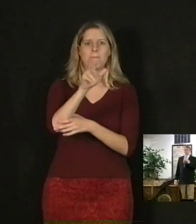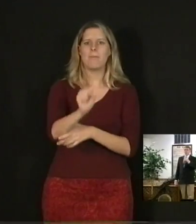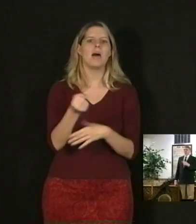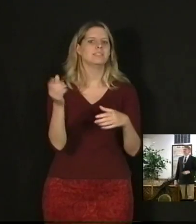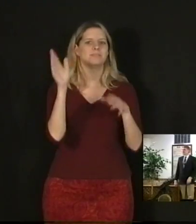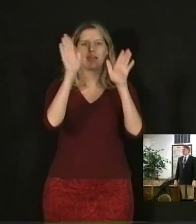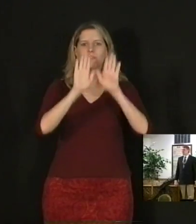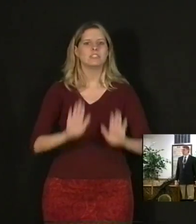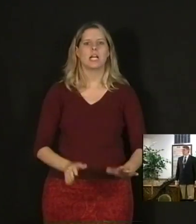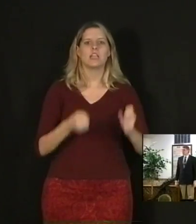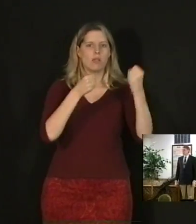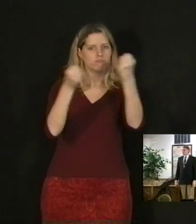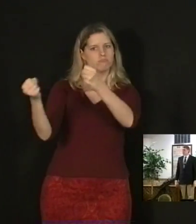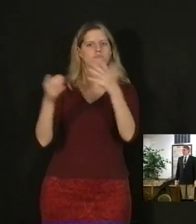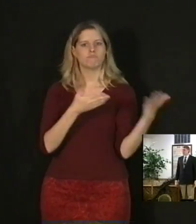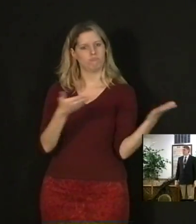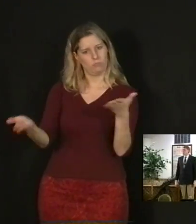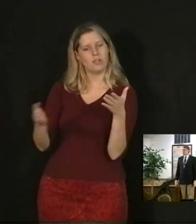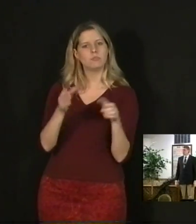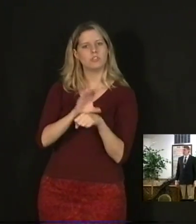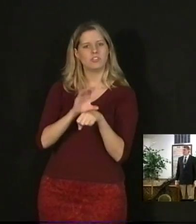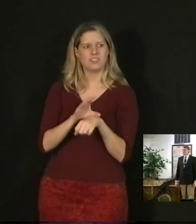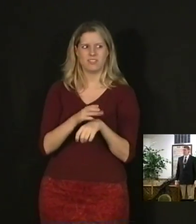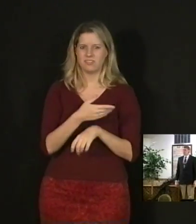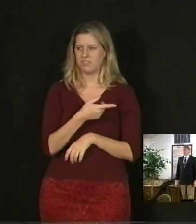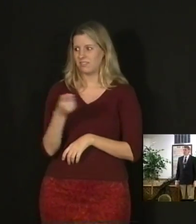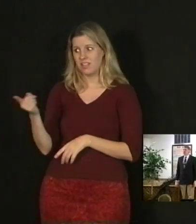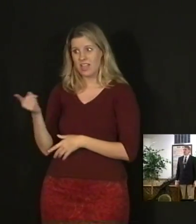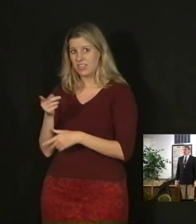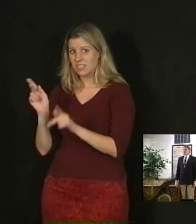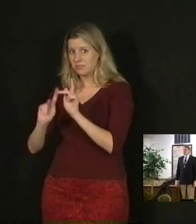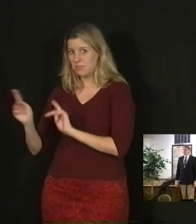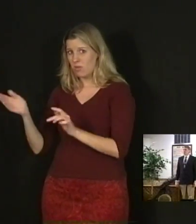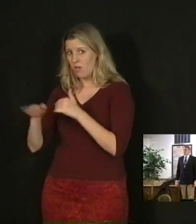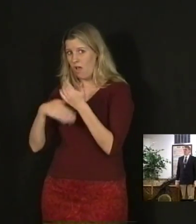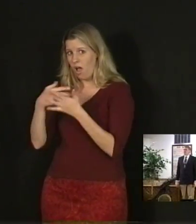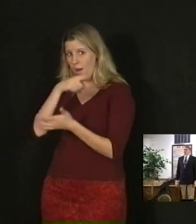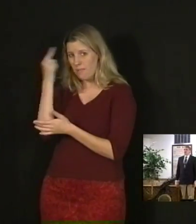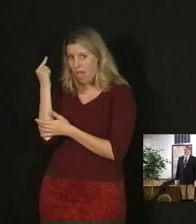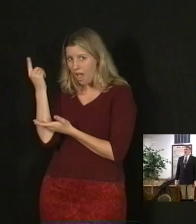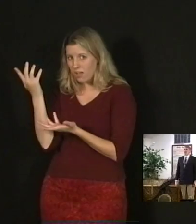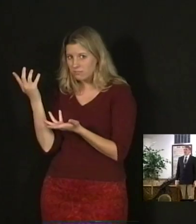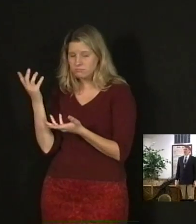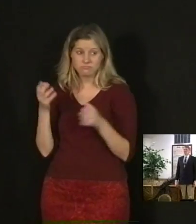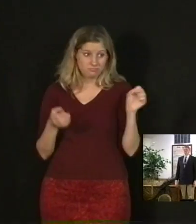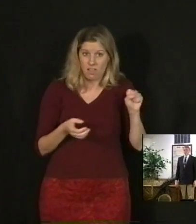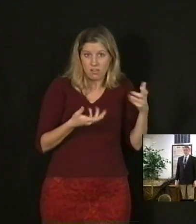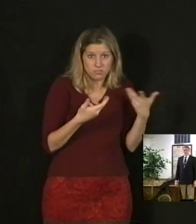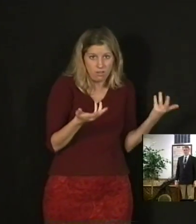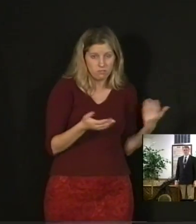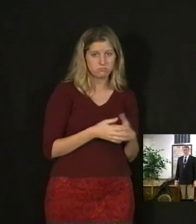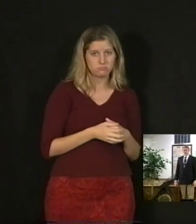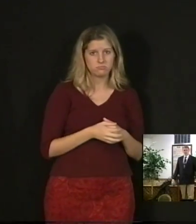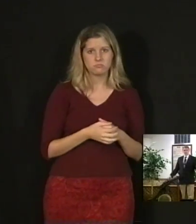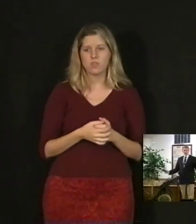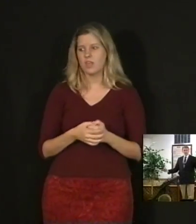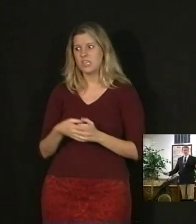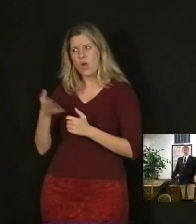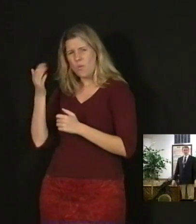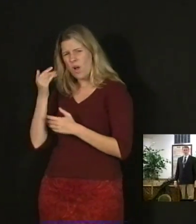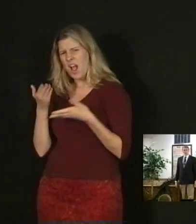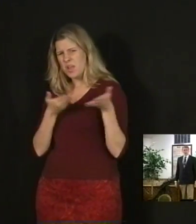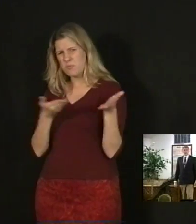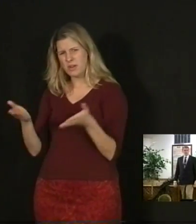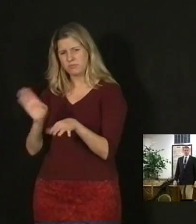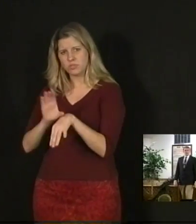said, "These people are all black." I said, "Yeah, so what?" He said, "Well, why do you bring them to church?" I said, "Well, I try to